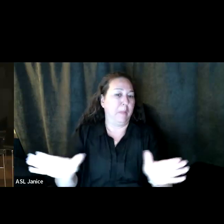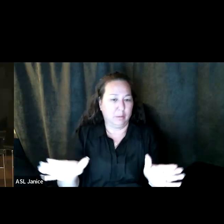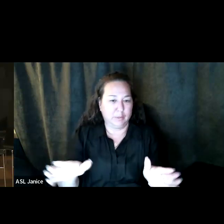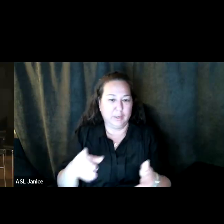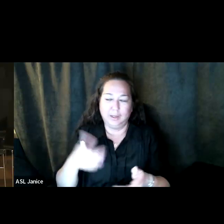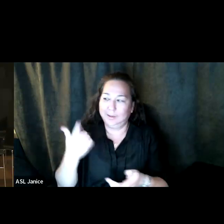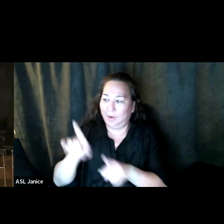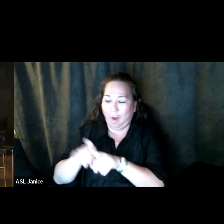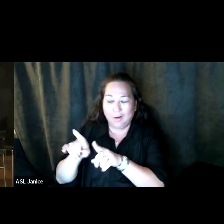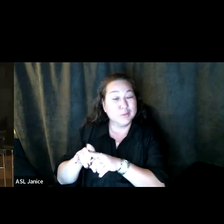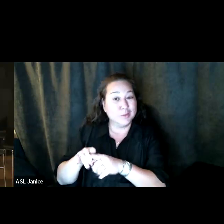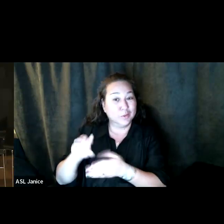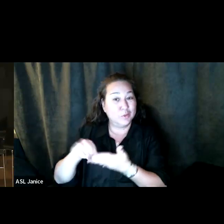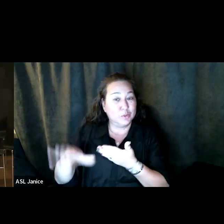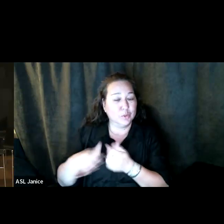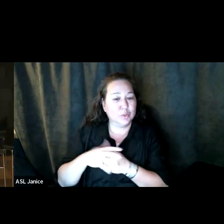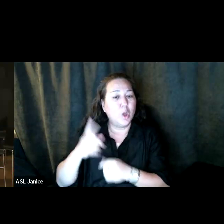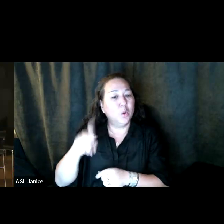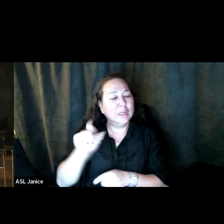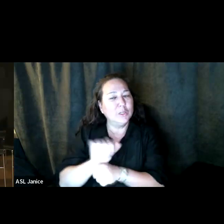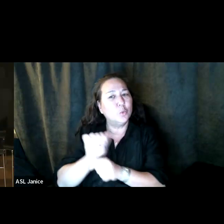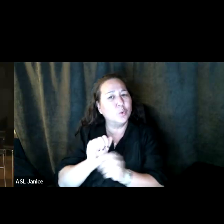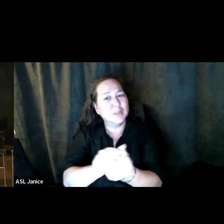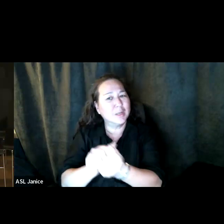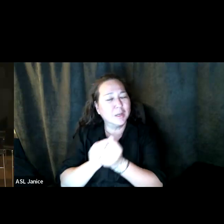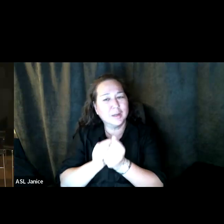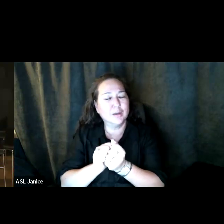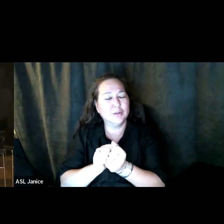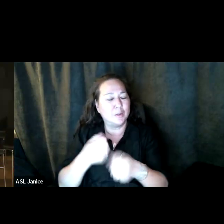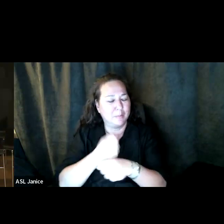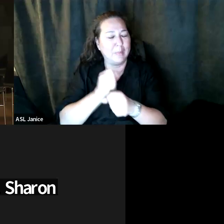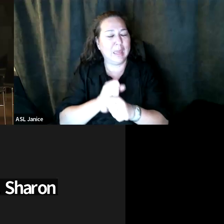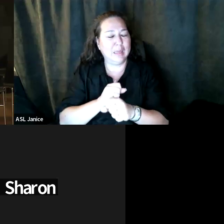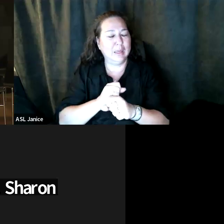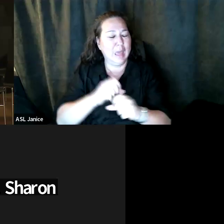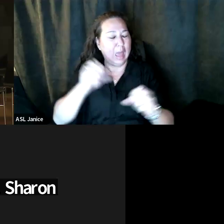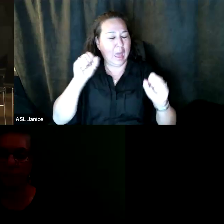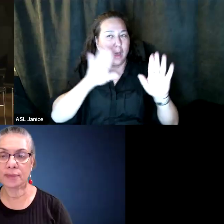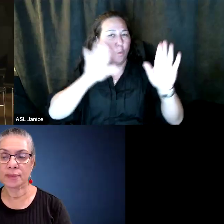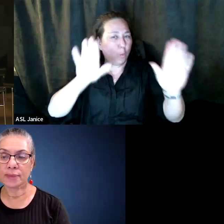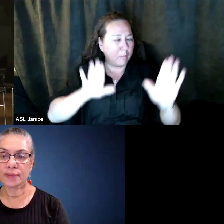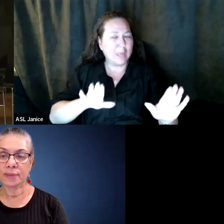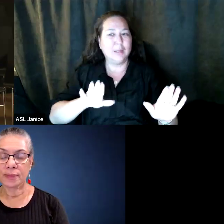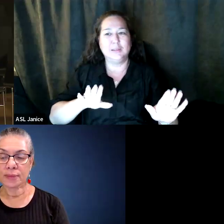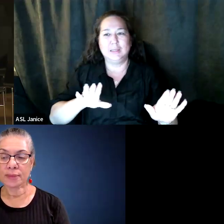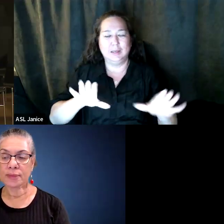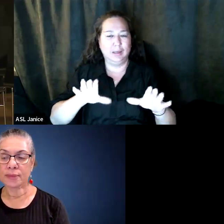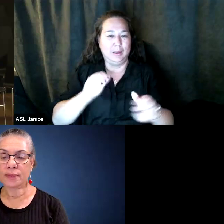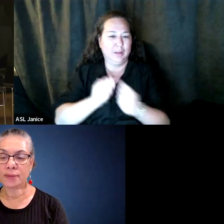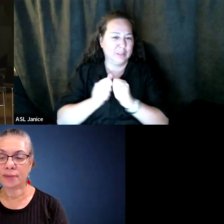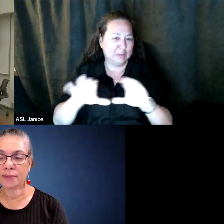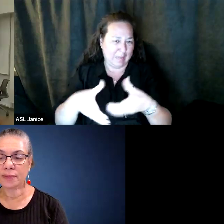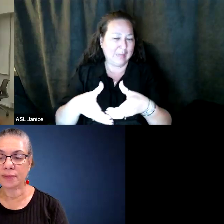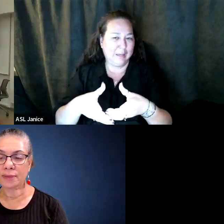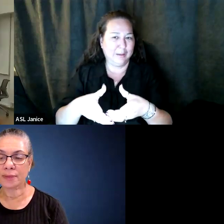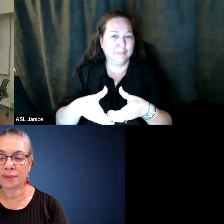think we can work together and make an amazing public stadium with the funds that you have dedicated. Thank you. Next speaker is